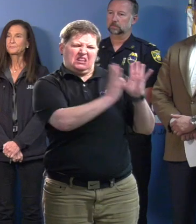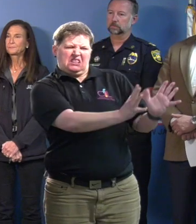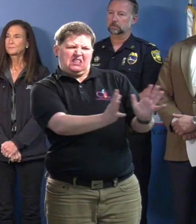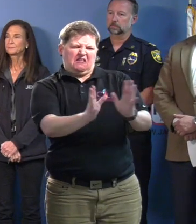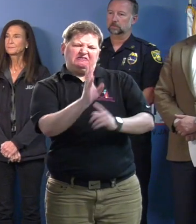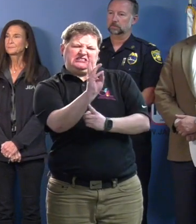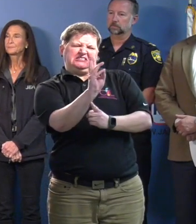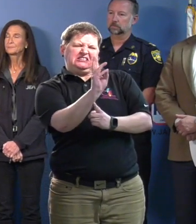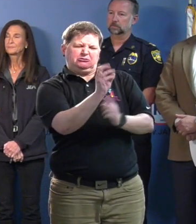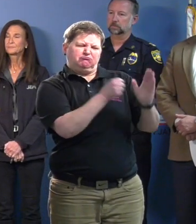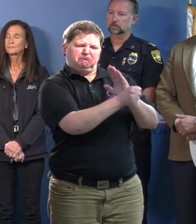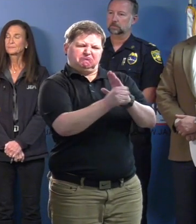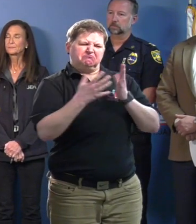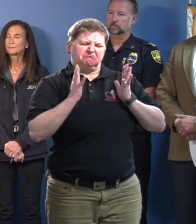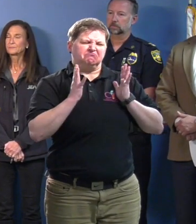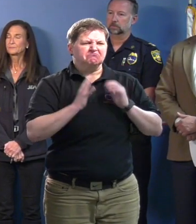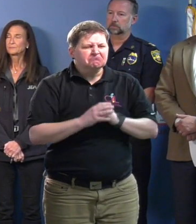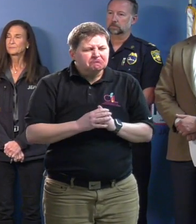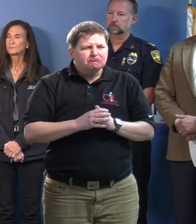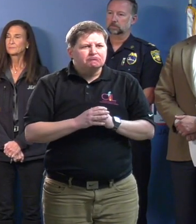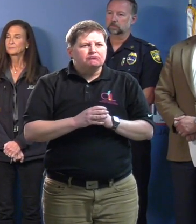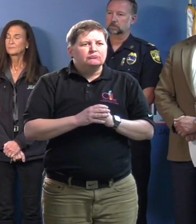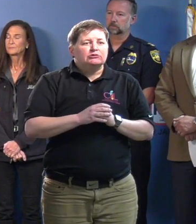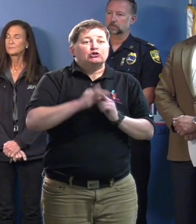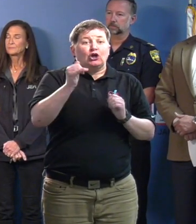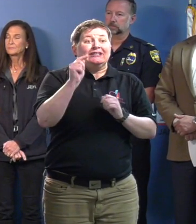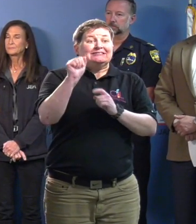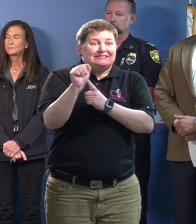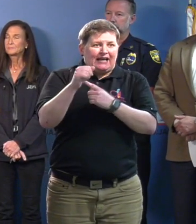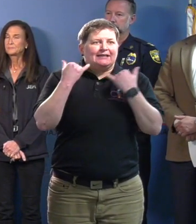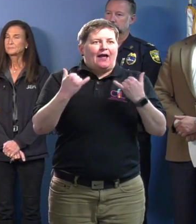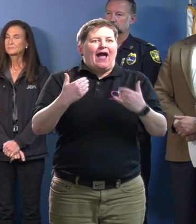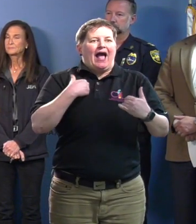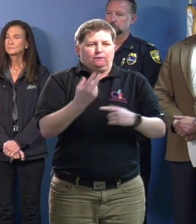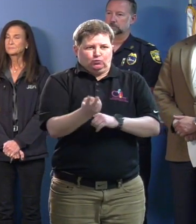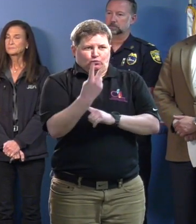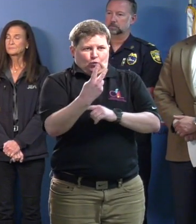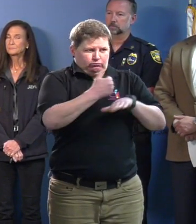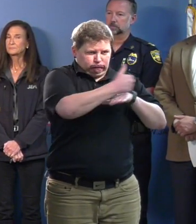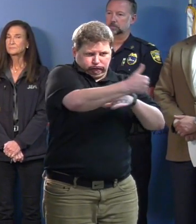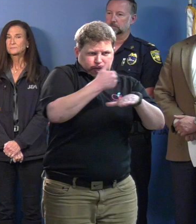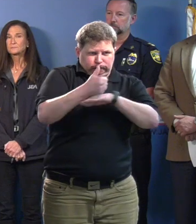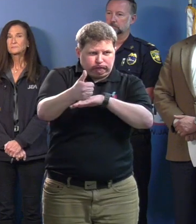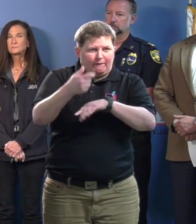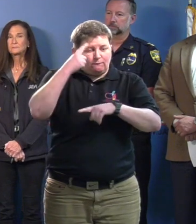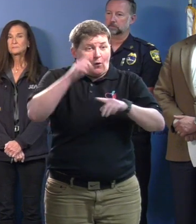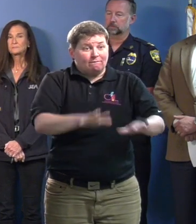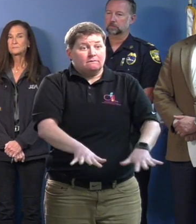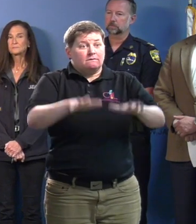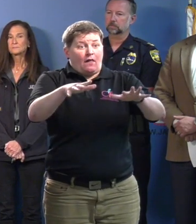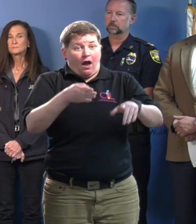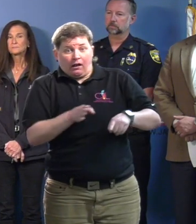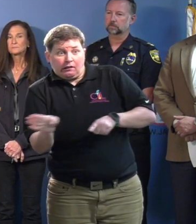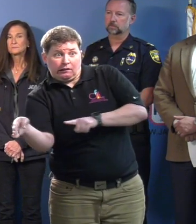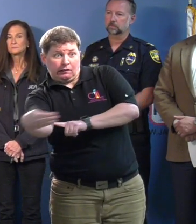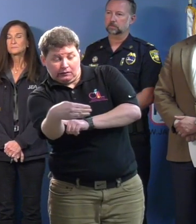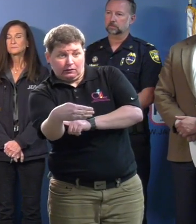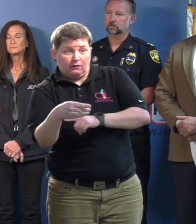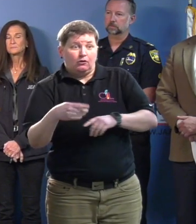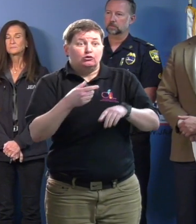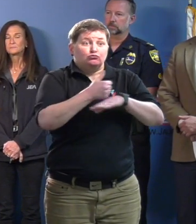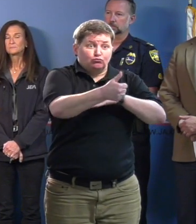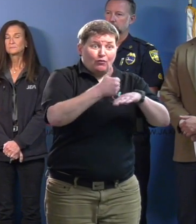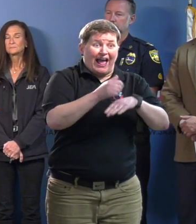this point. JTA currently has 2 routes on flood detours. That's Route 8, LaSalle